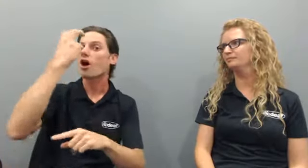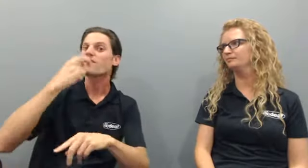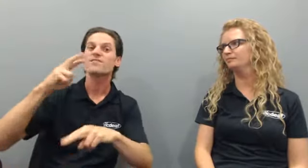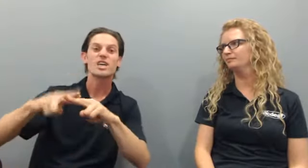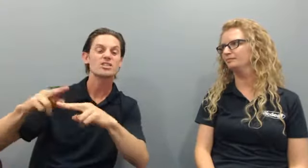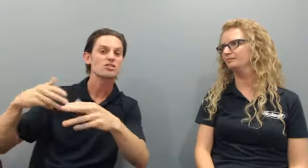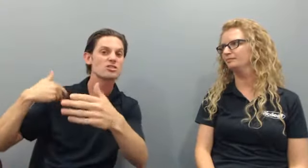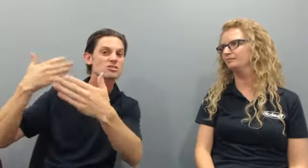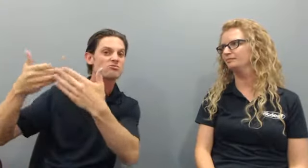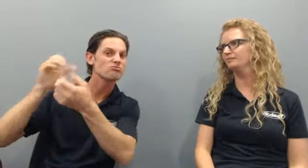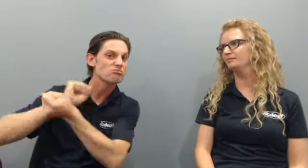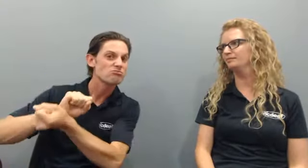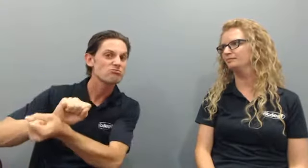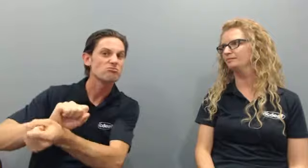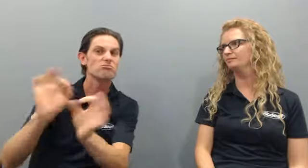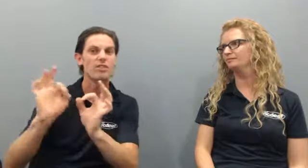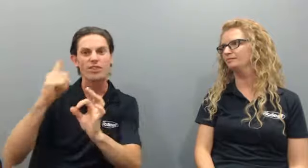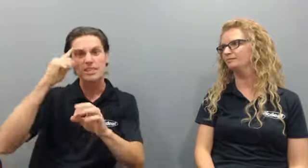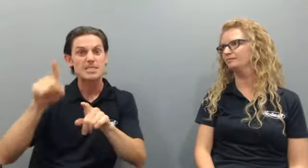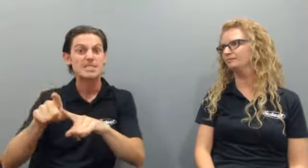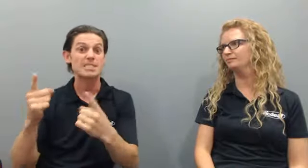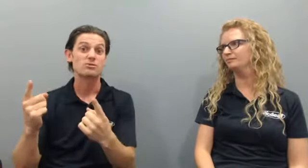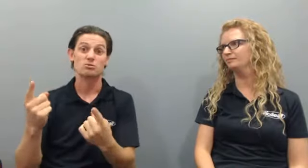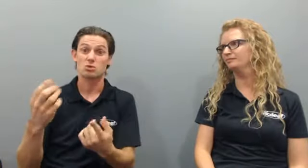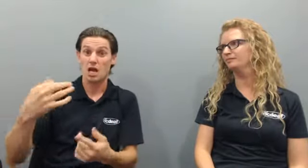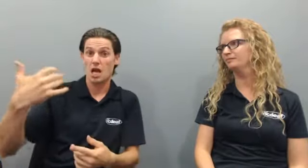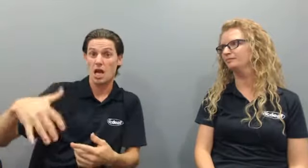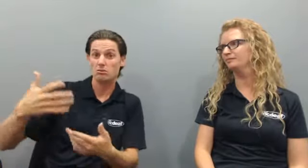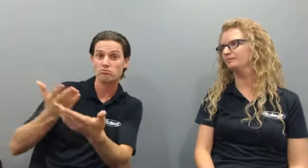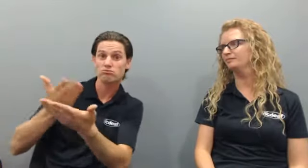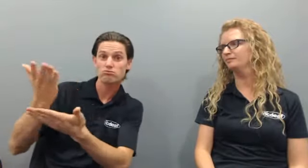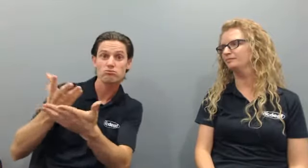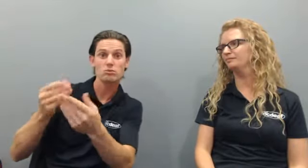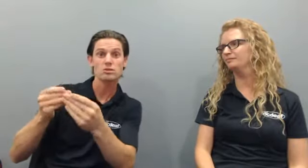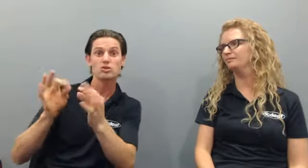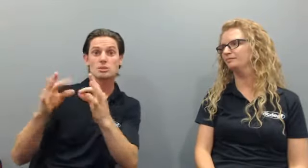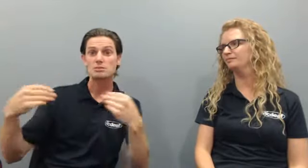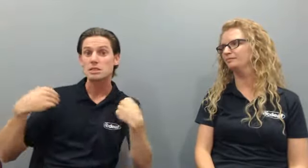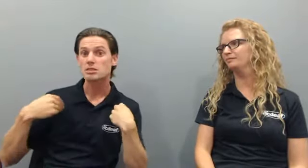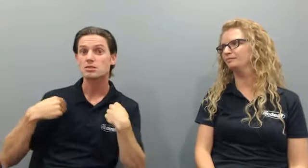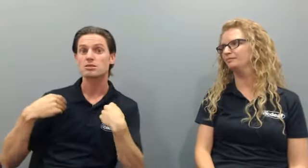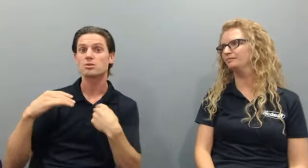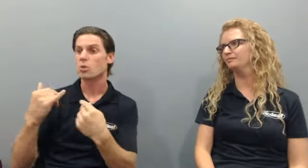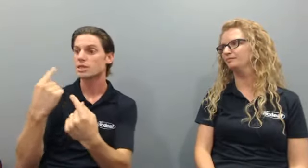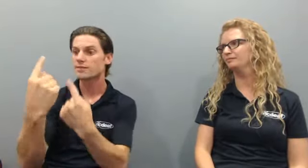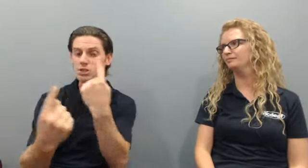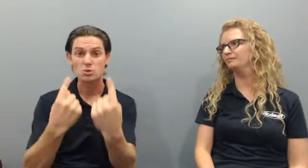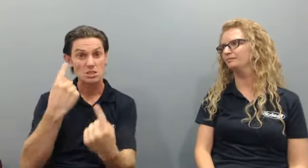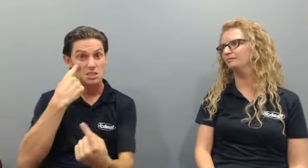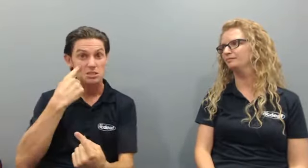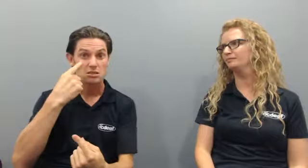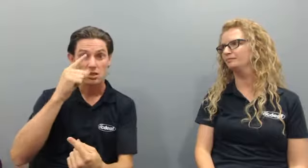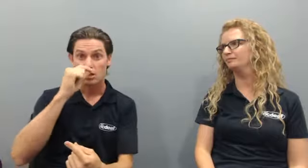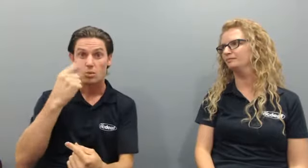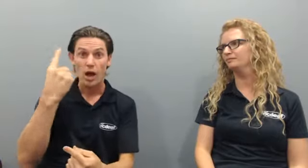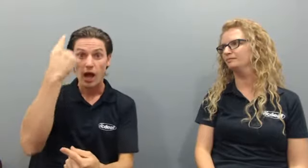people to do things in a new way, not to get stuck in old habits. So whether it's interpreting